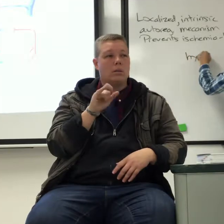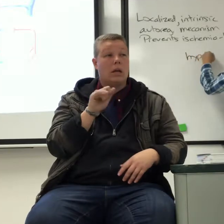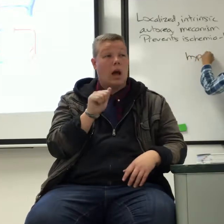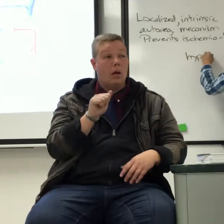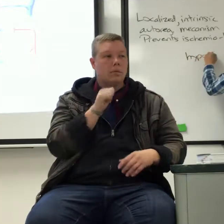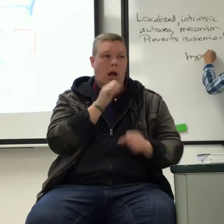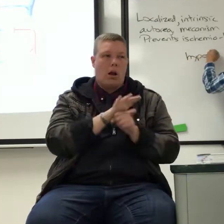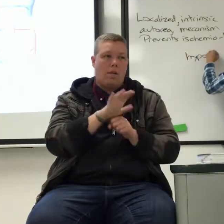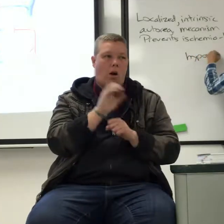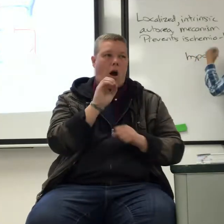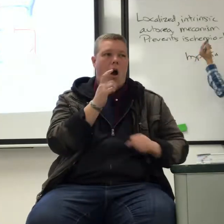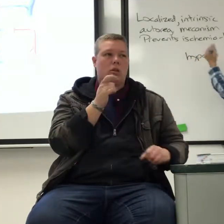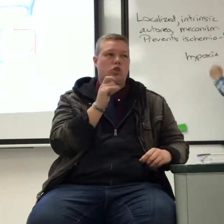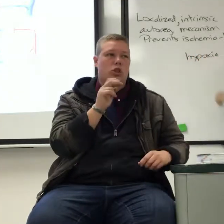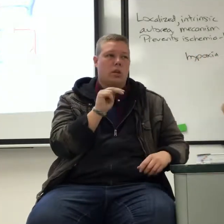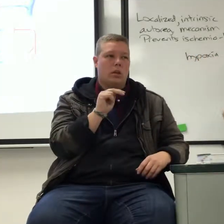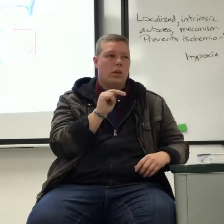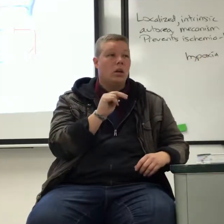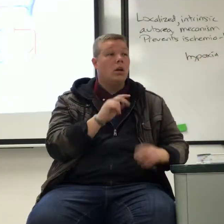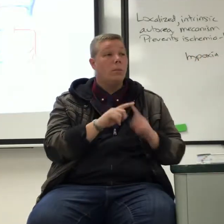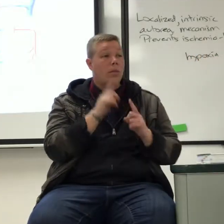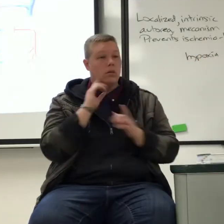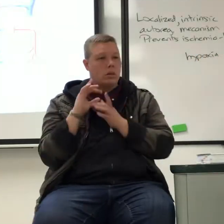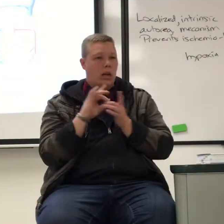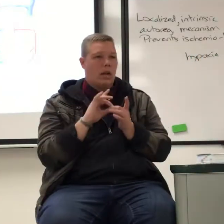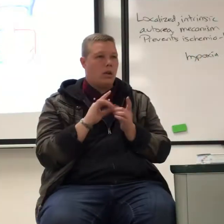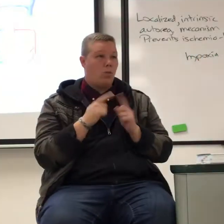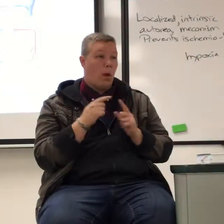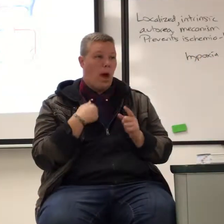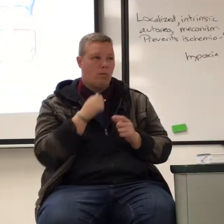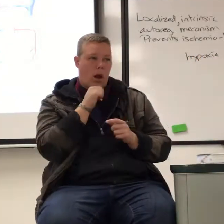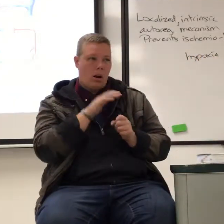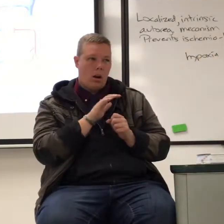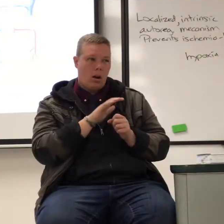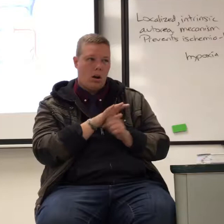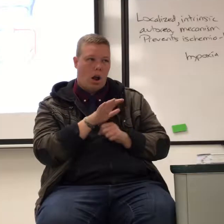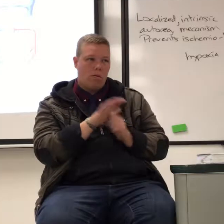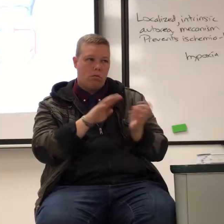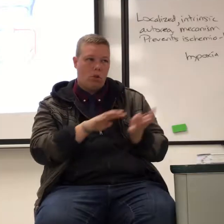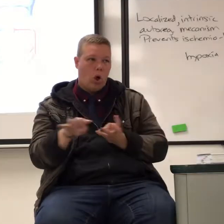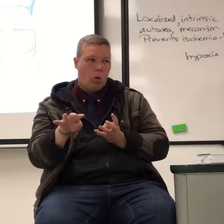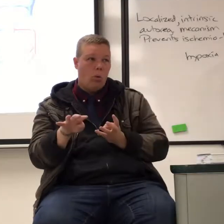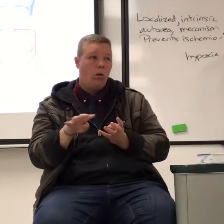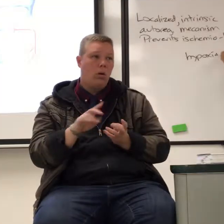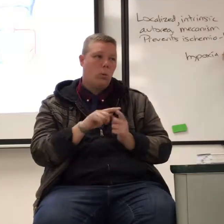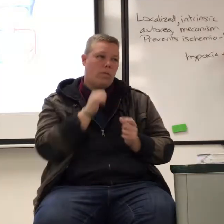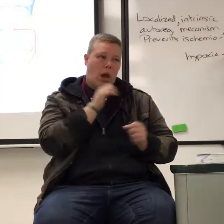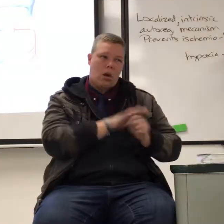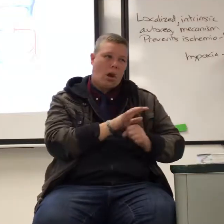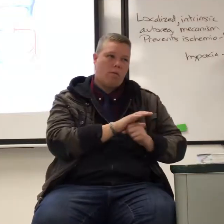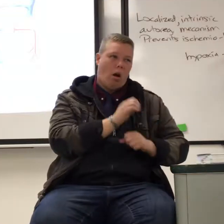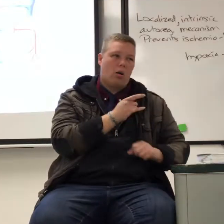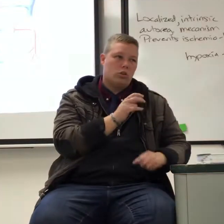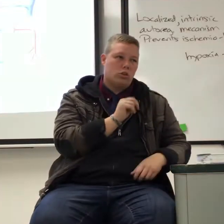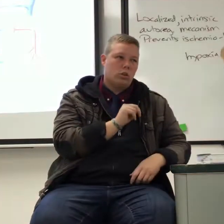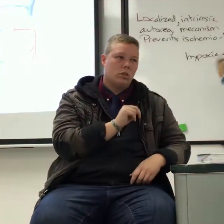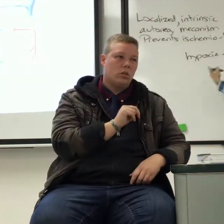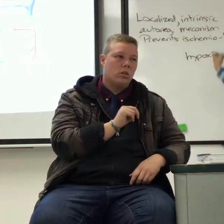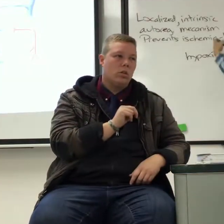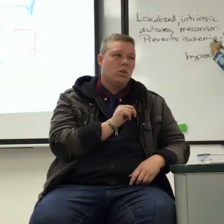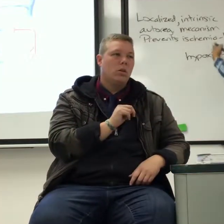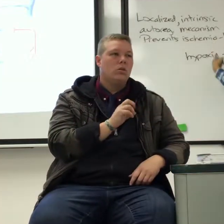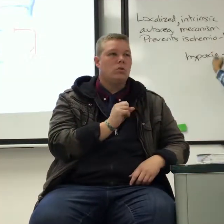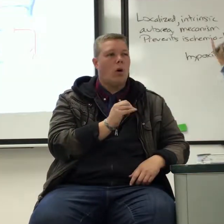But the two are connected. If you have a lack of blood flow, you're going to have hypoxia. They kind of go hand in hand. So you want to